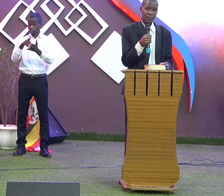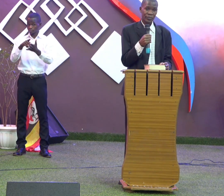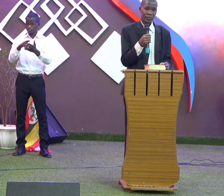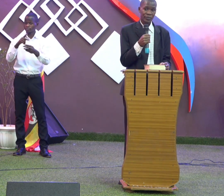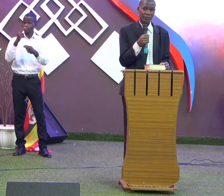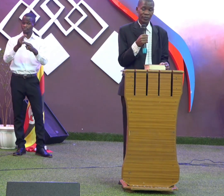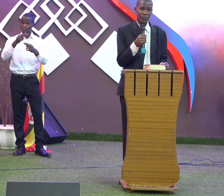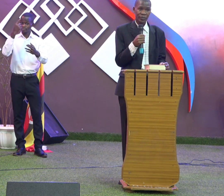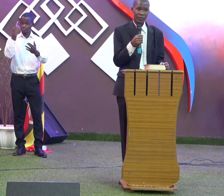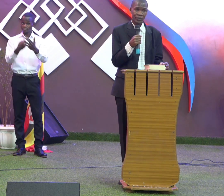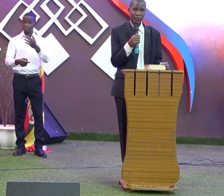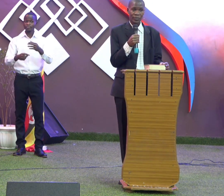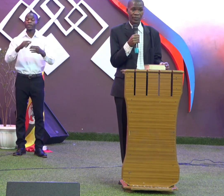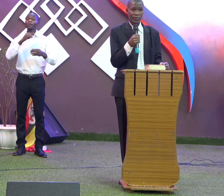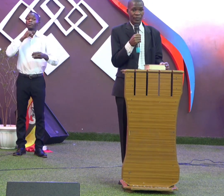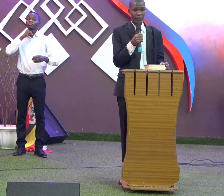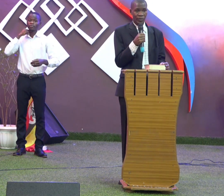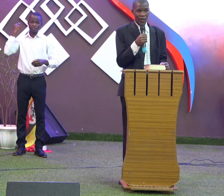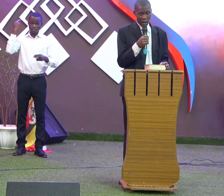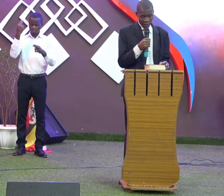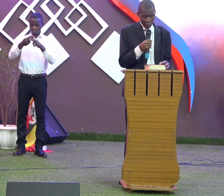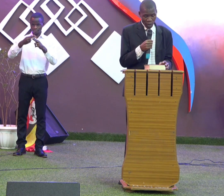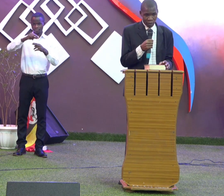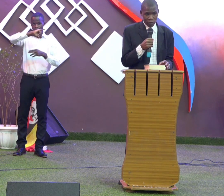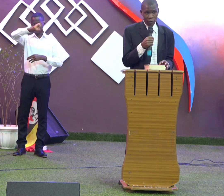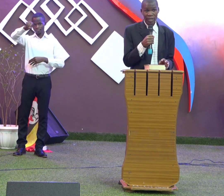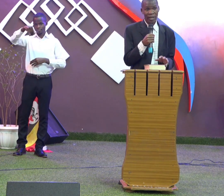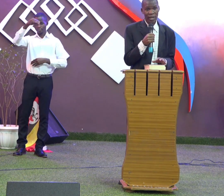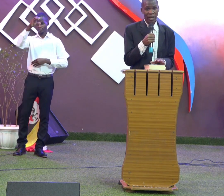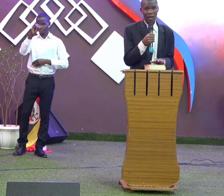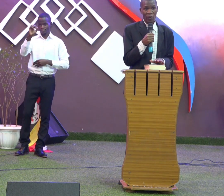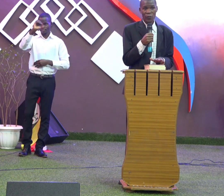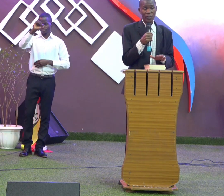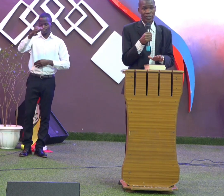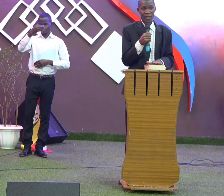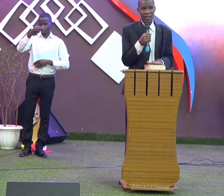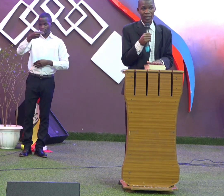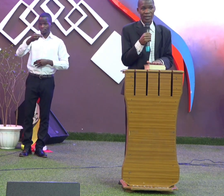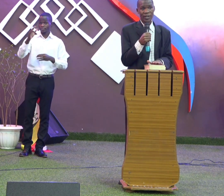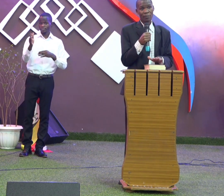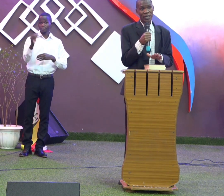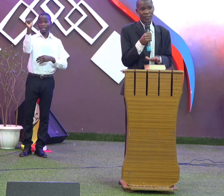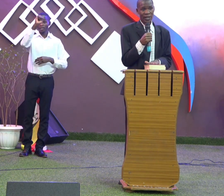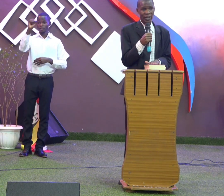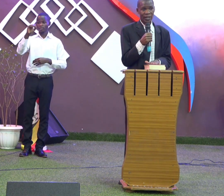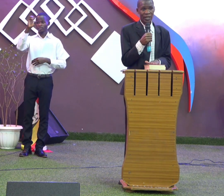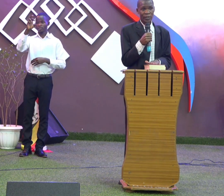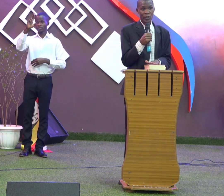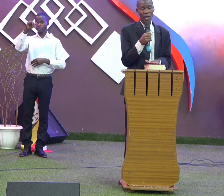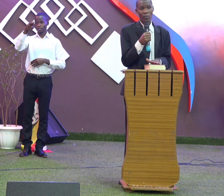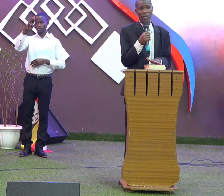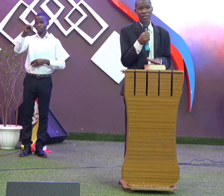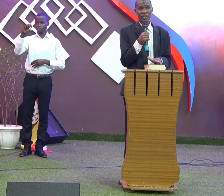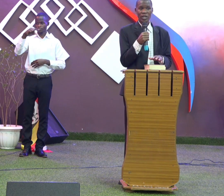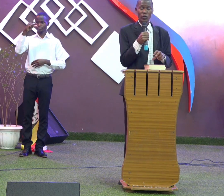bamuyita Joseph Serumaga. And I want to declare officially that the pastor that